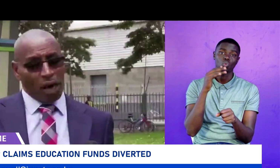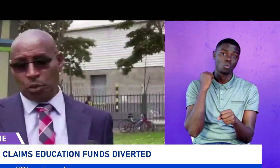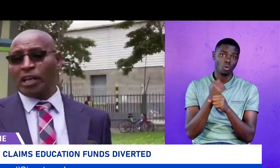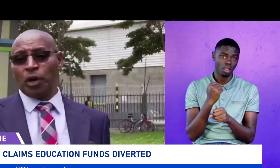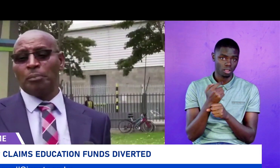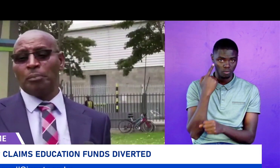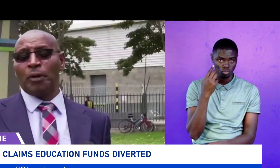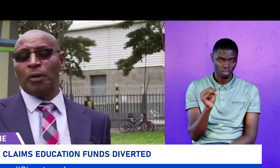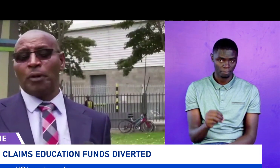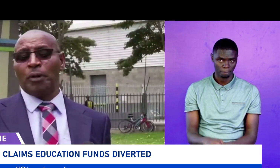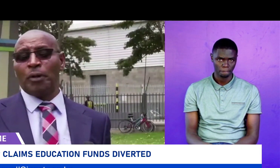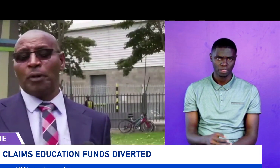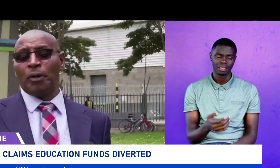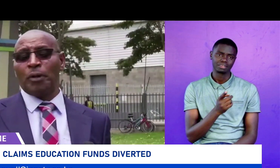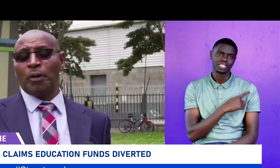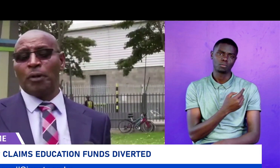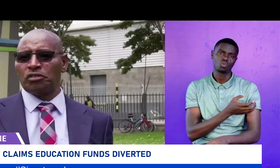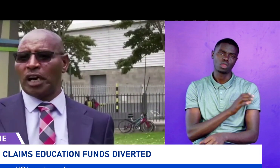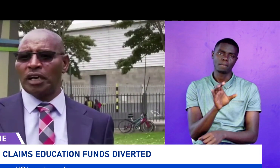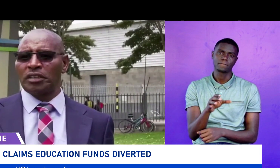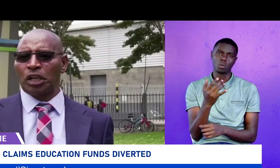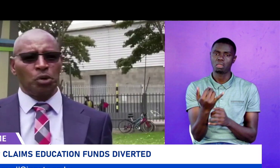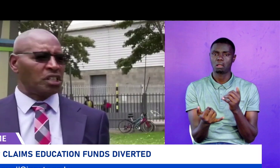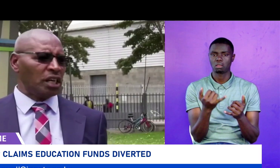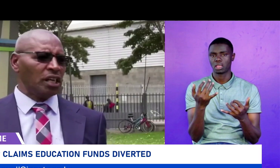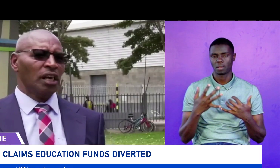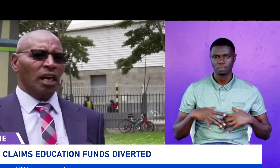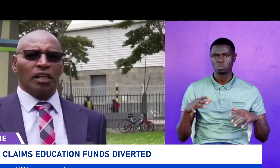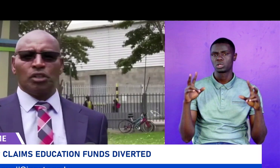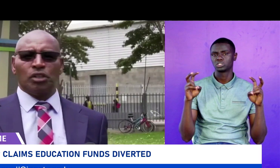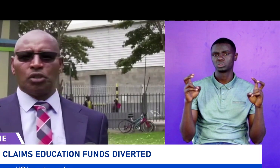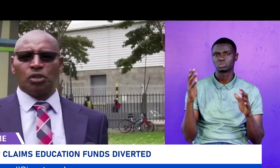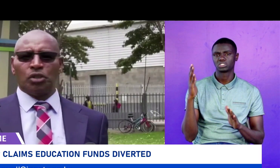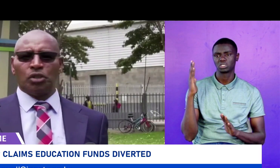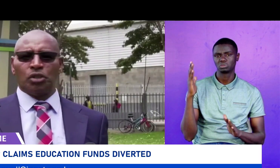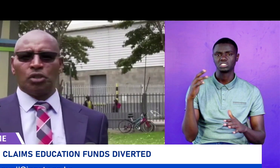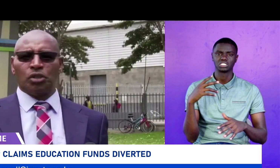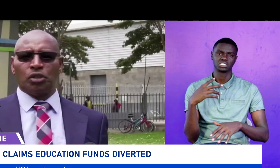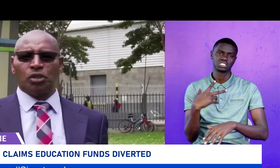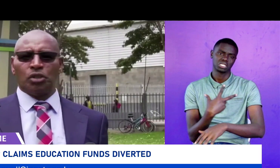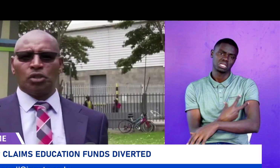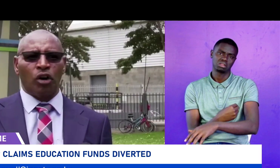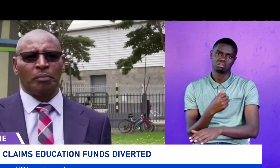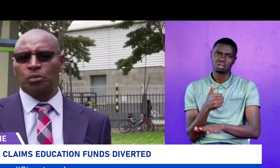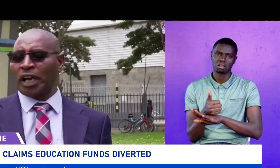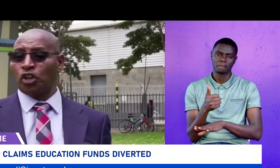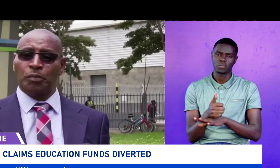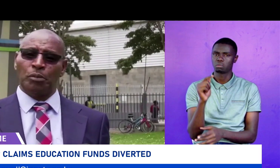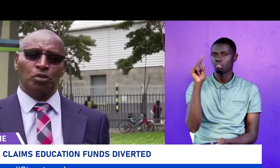Once we empower the young people, the issues of security and drug abuse will go down. But we cannot be able to